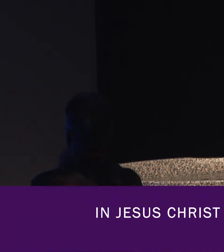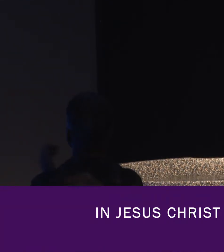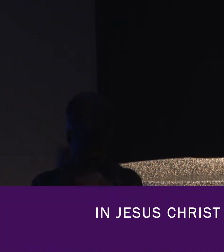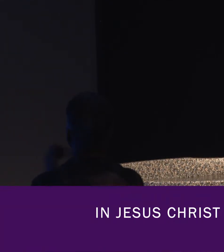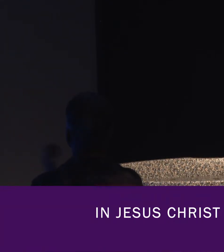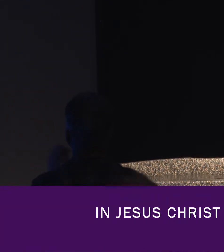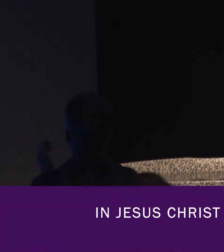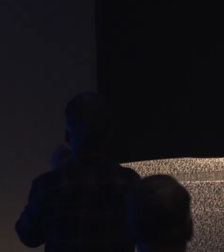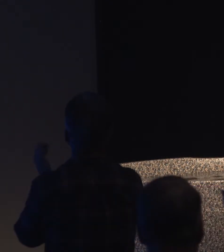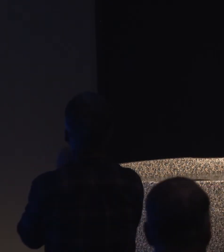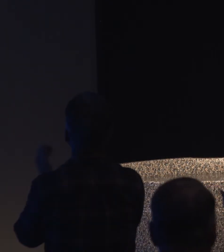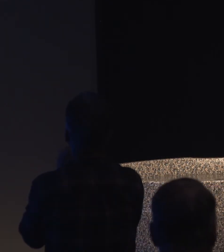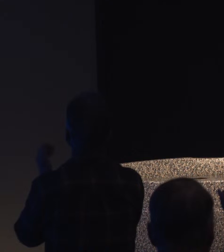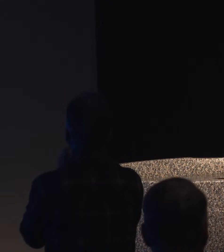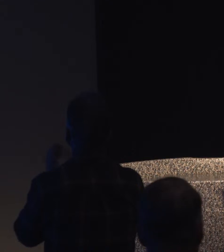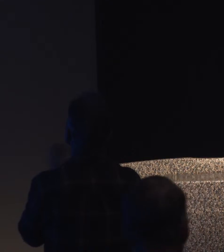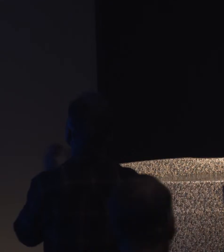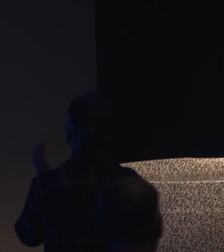me.